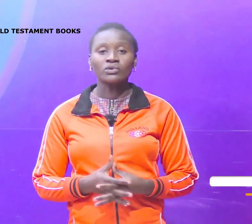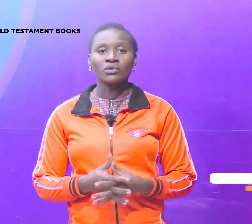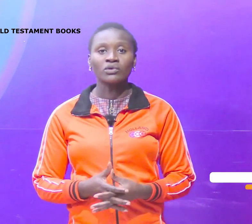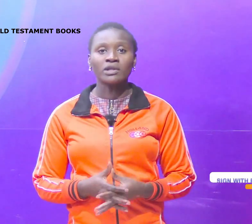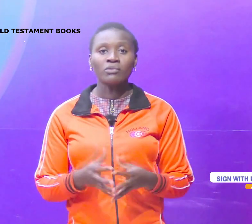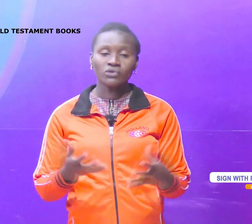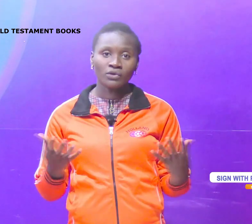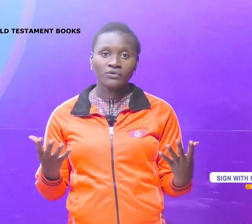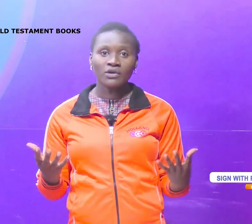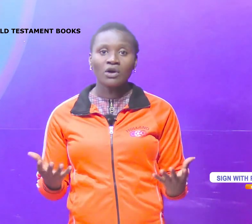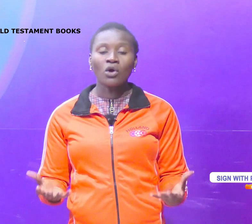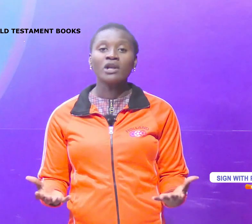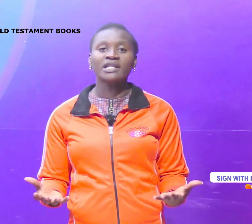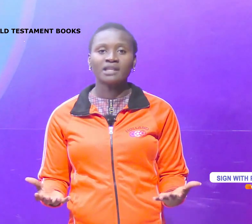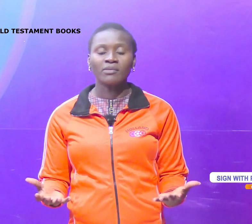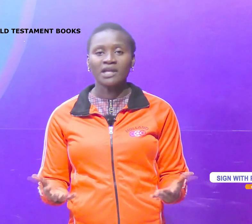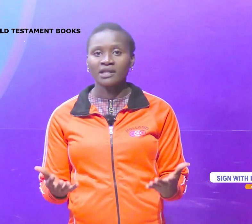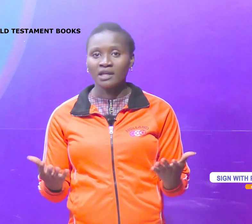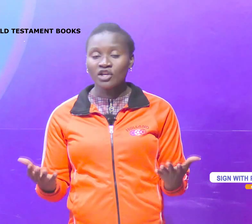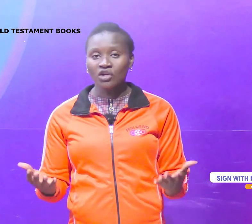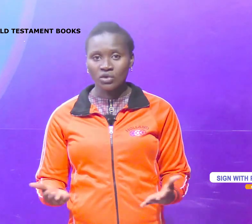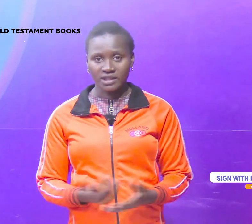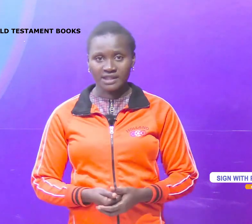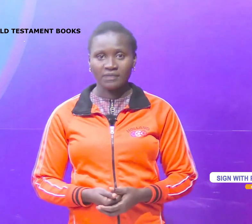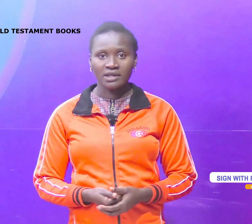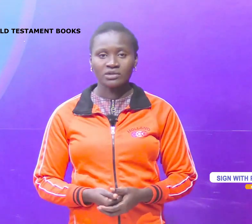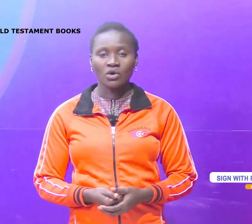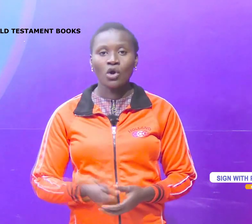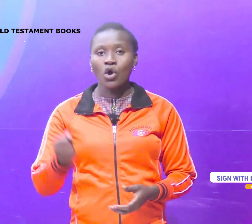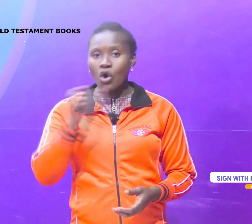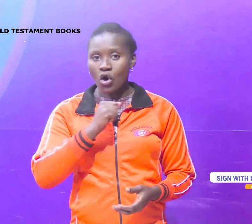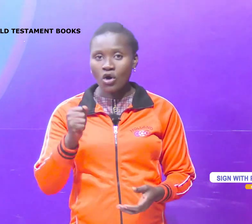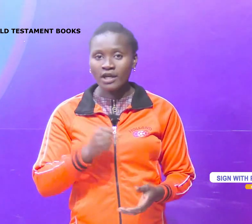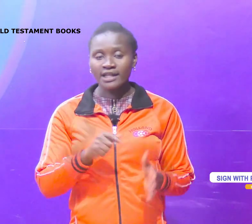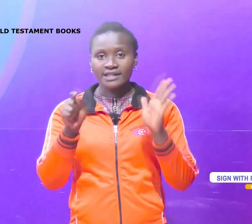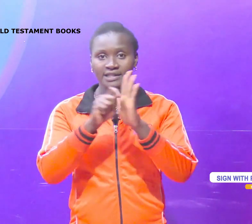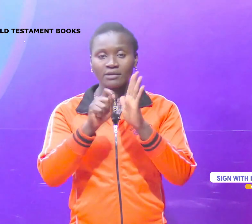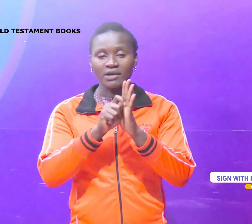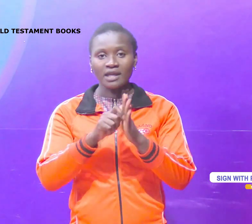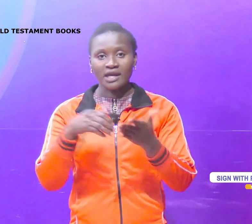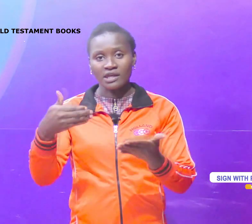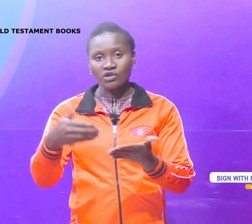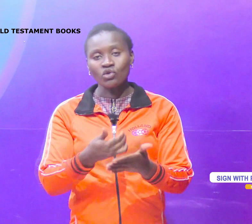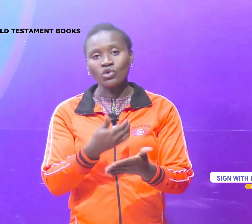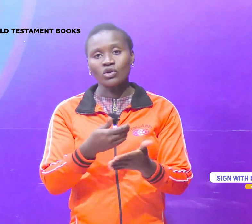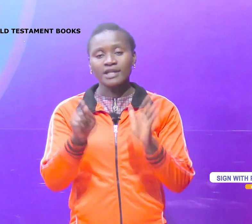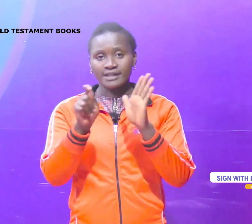on the books of Old Testament and the New Testament. So Old Testament and the New